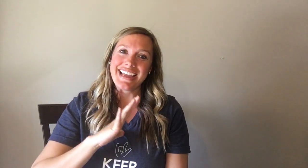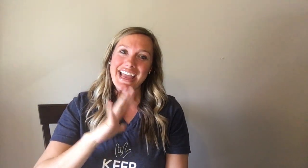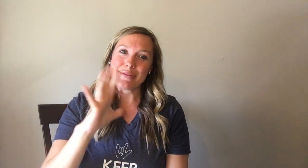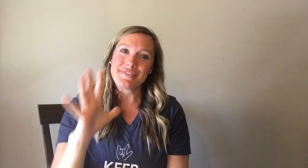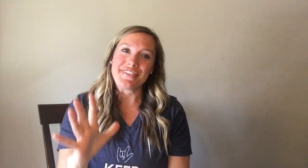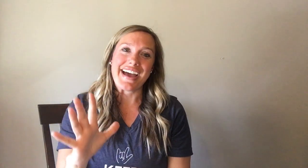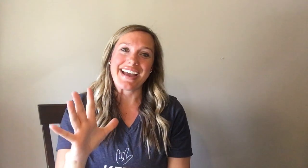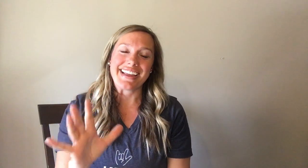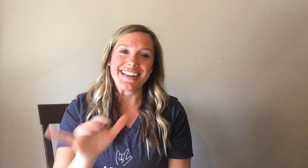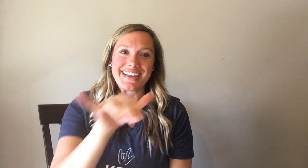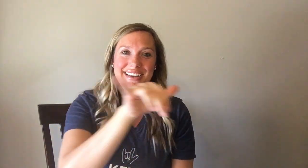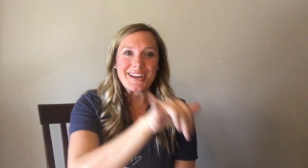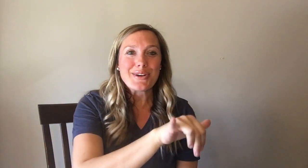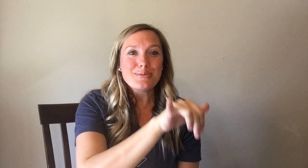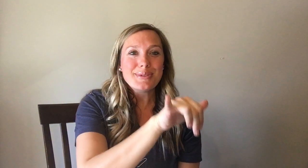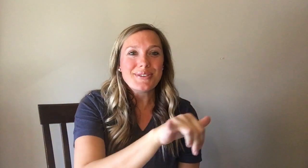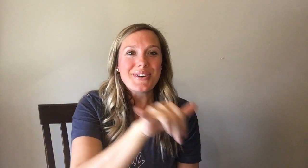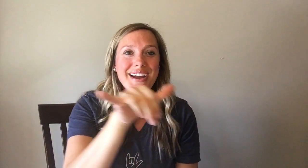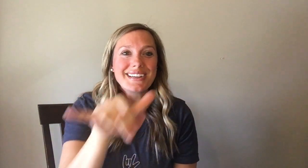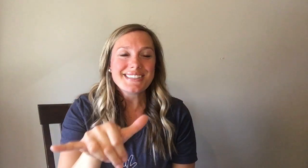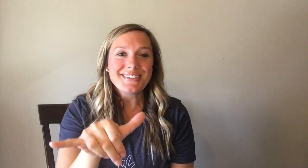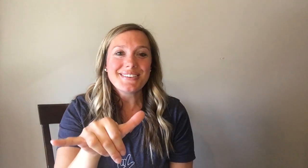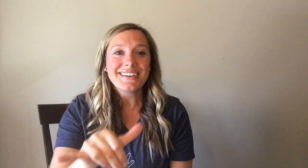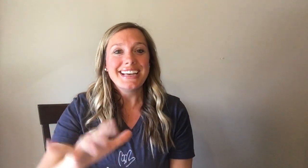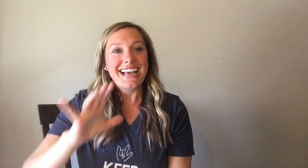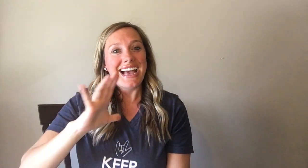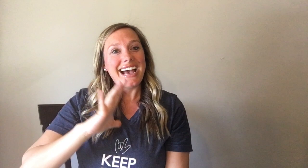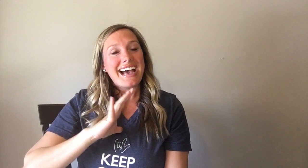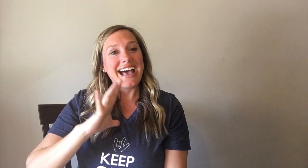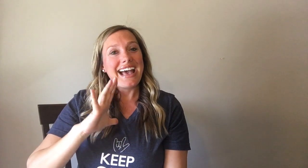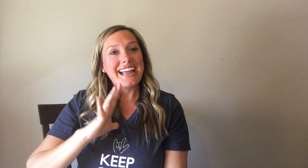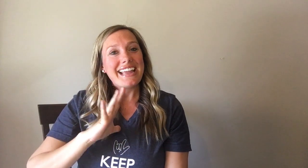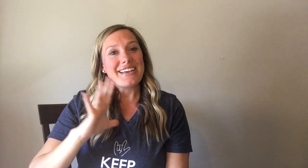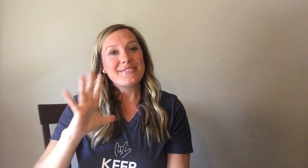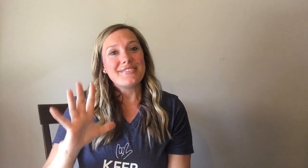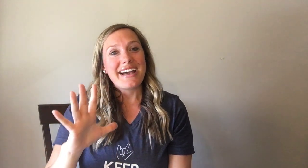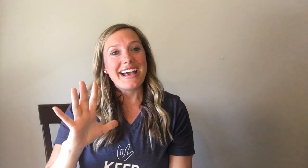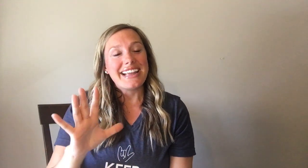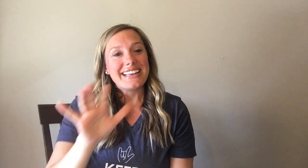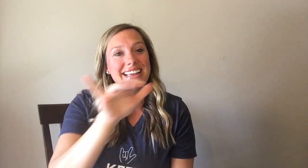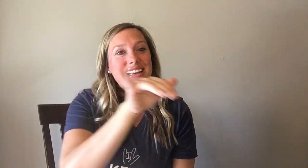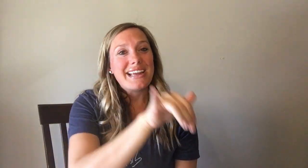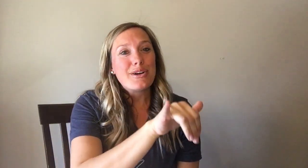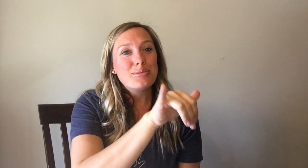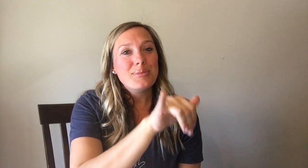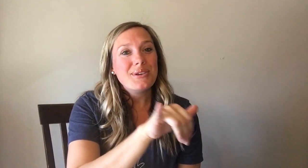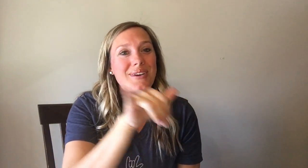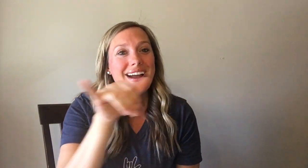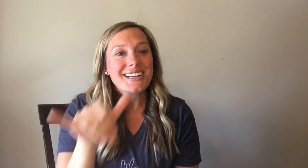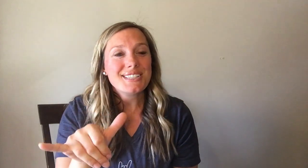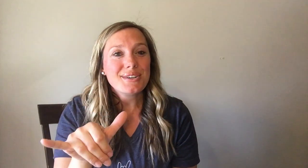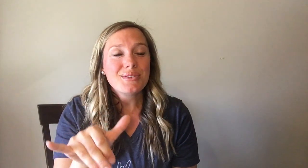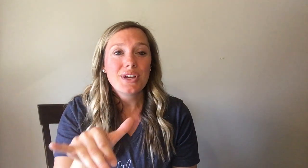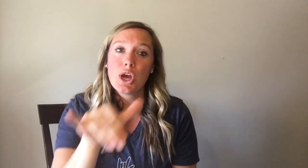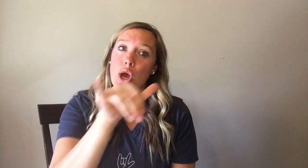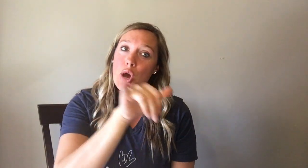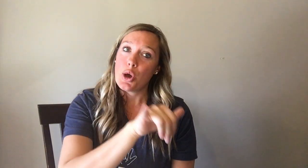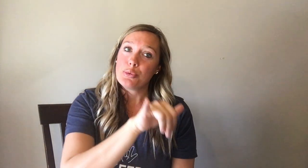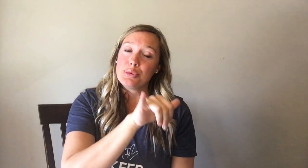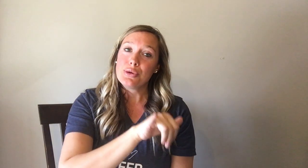am fine and I hope you are too. I am fine and I hope you are too. Hope you